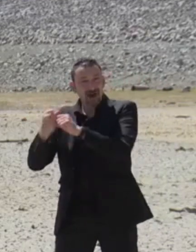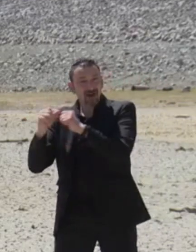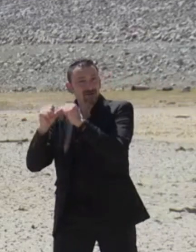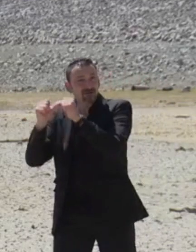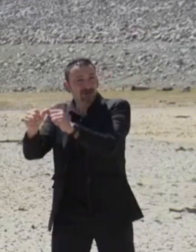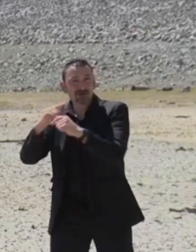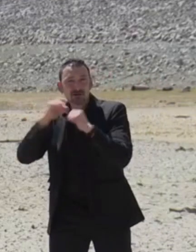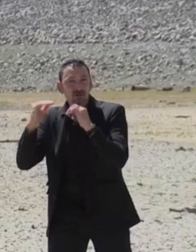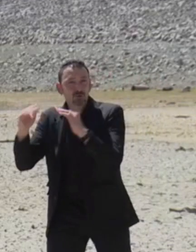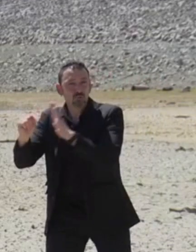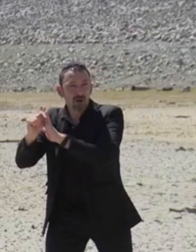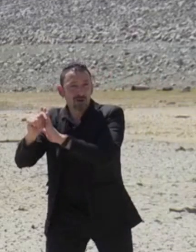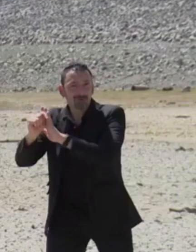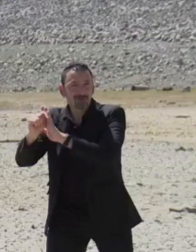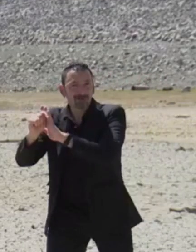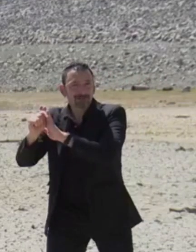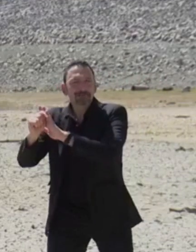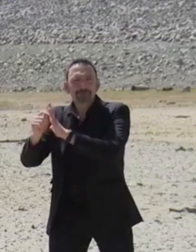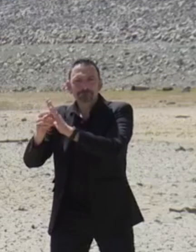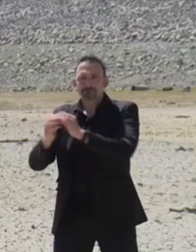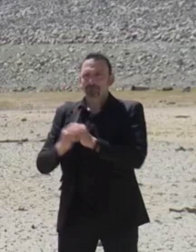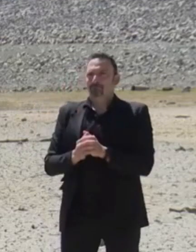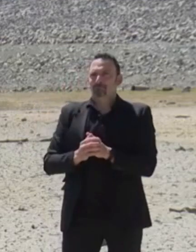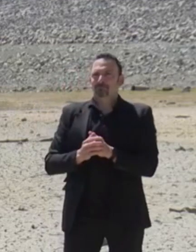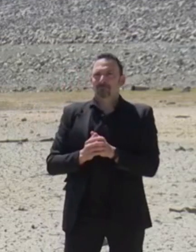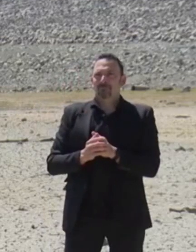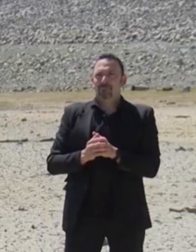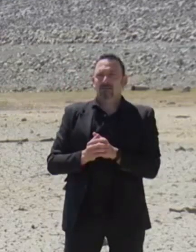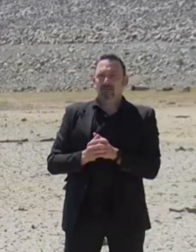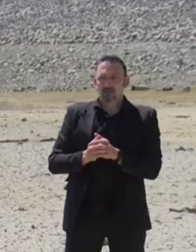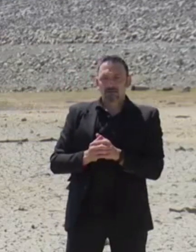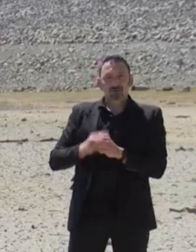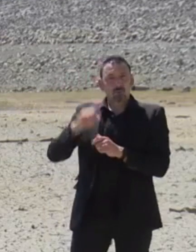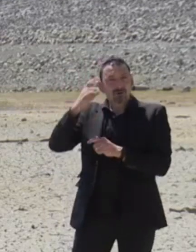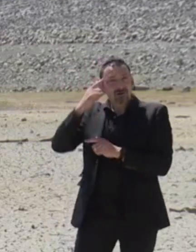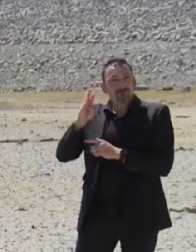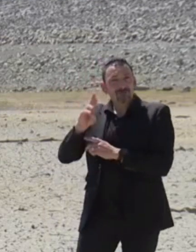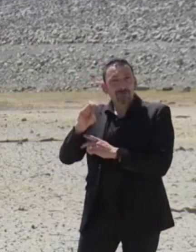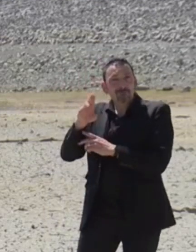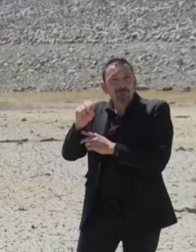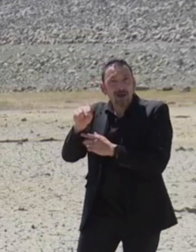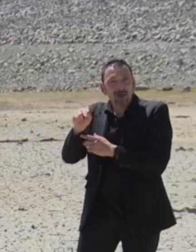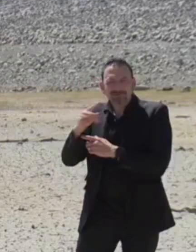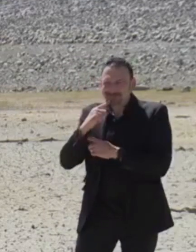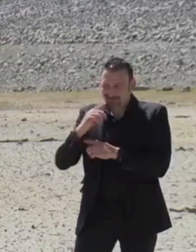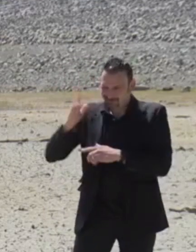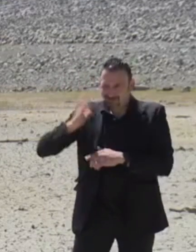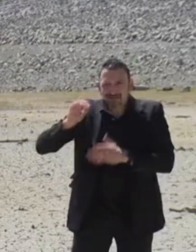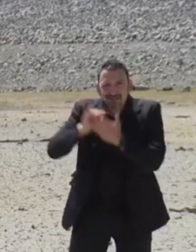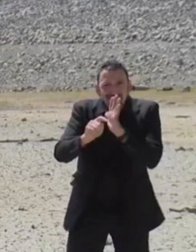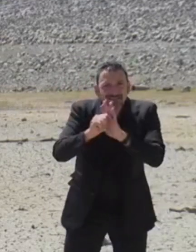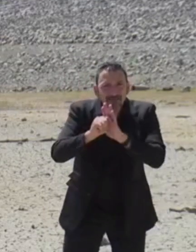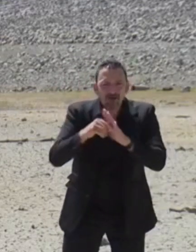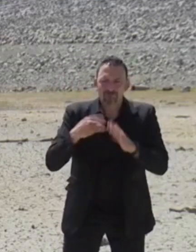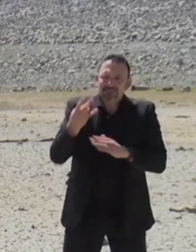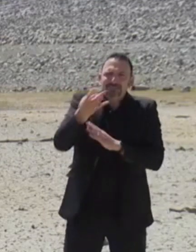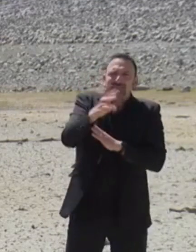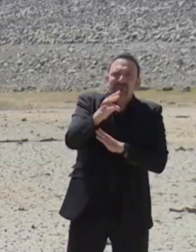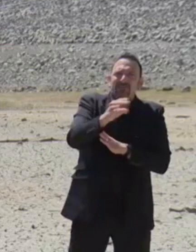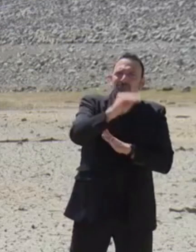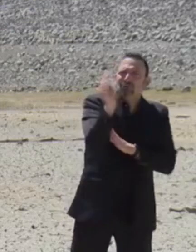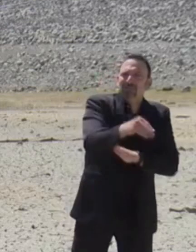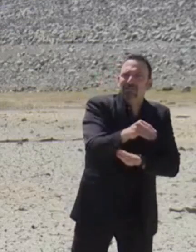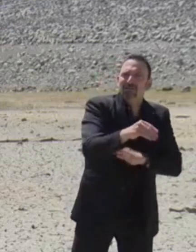similar time. And by the way, with even more acuity, you would call at the time, they were 17% snowpack when